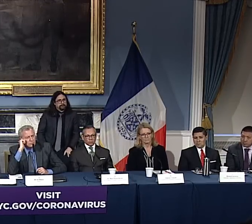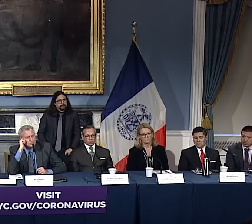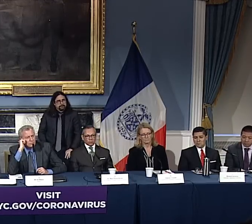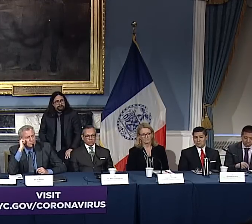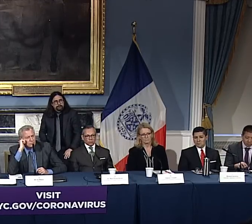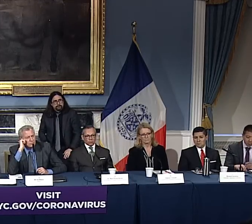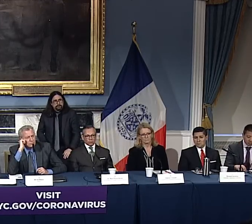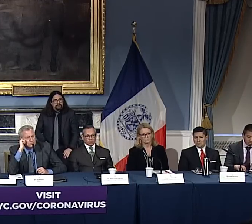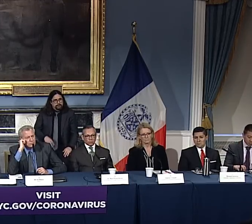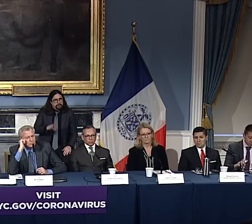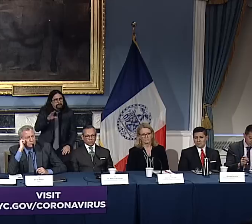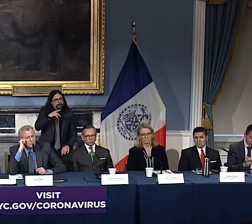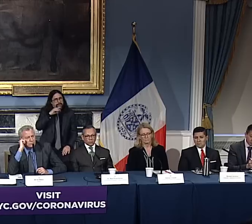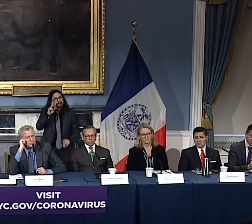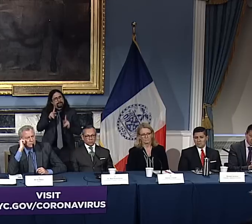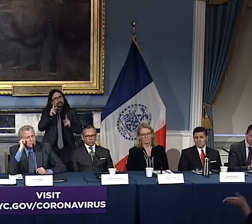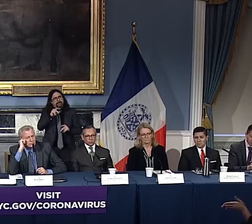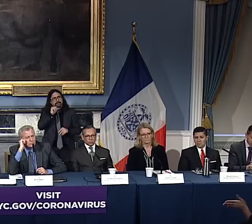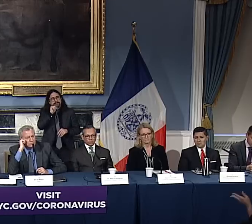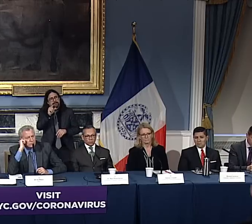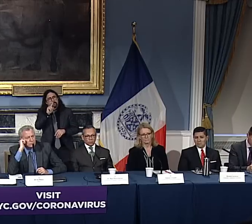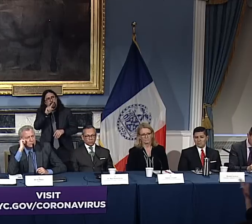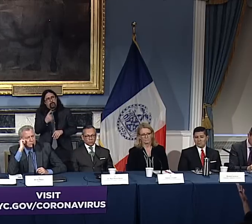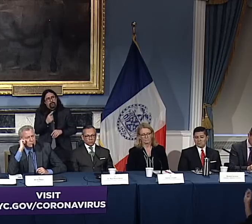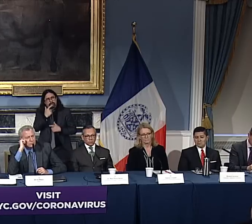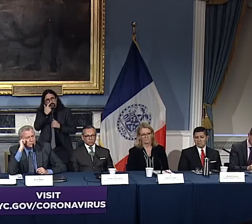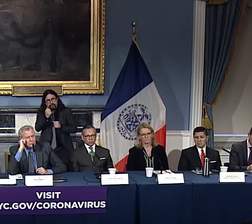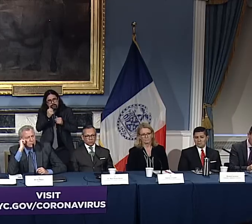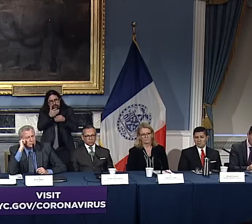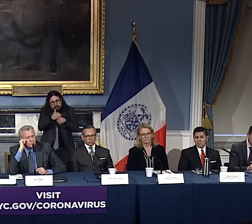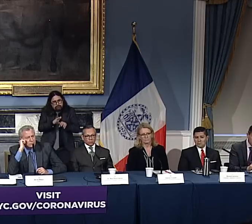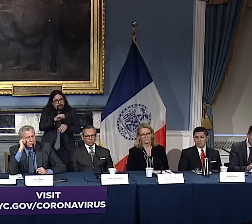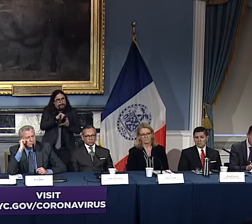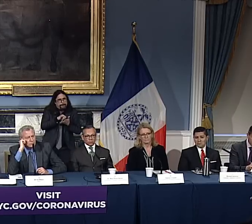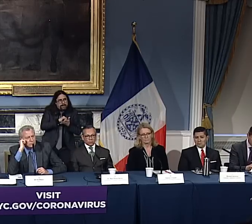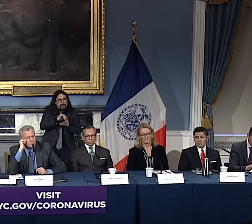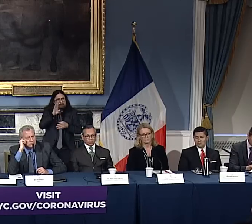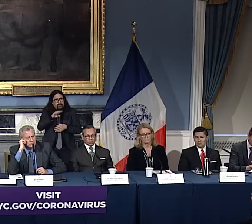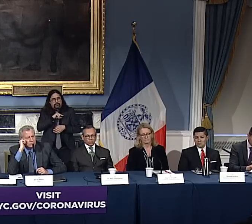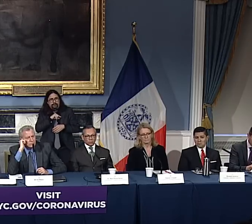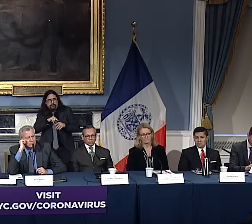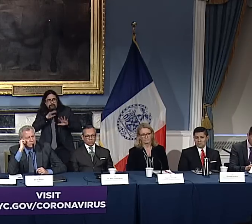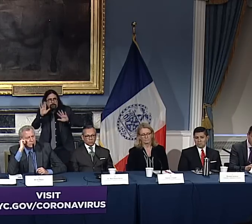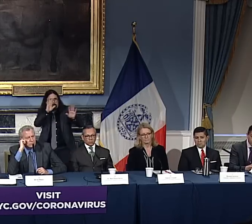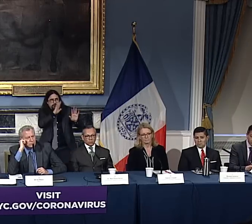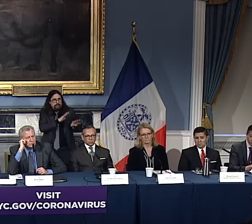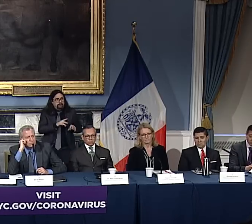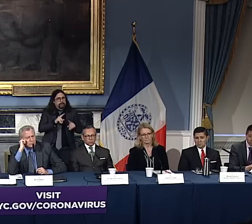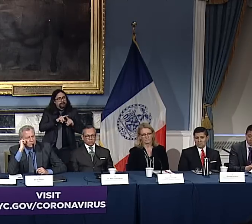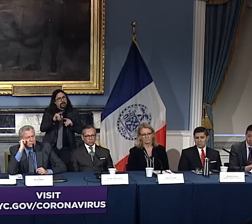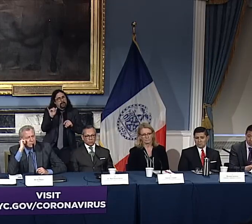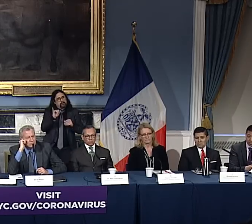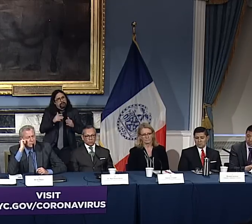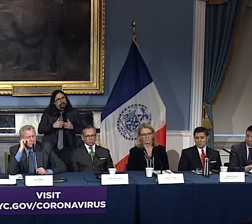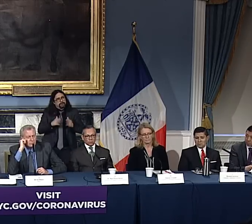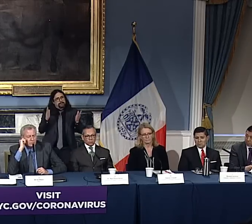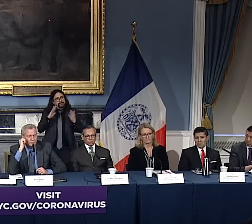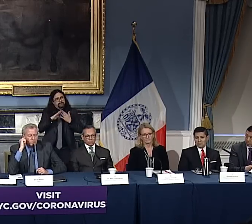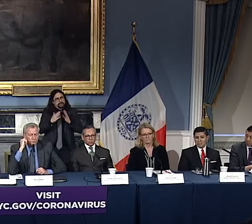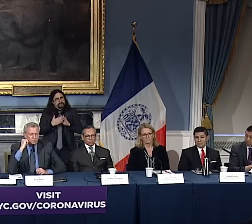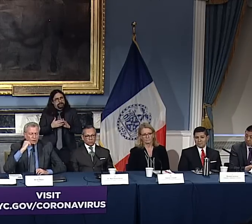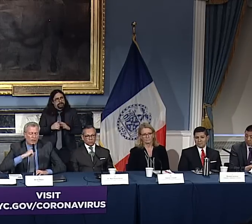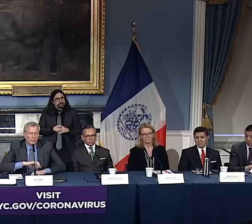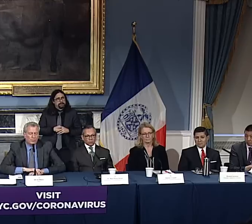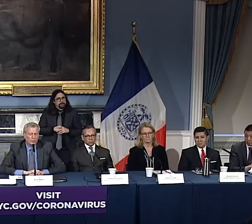some better general ideas geographically about where there are cases. Does the city have any plans of saying, not just Queens, but more specific to